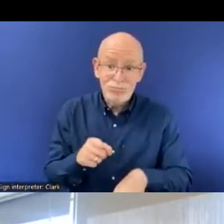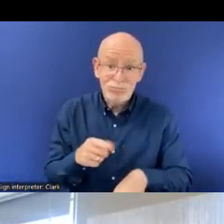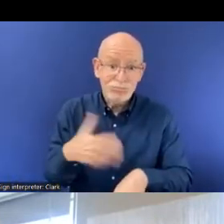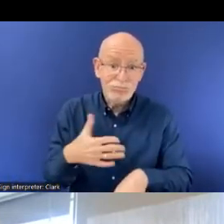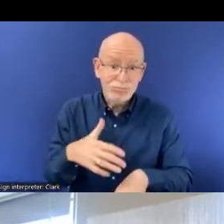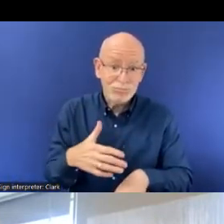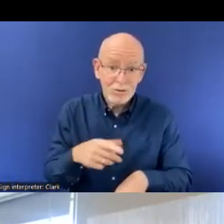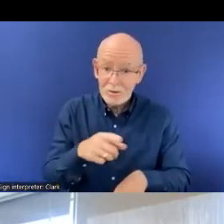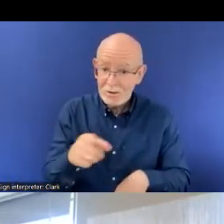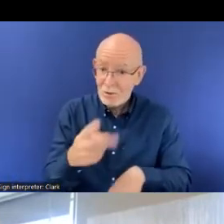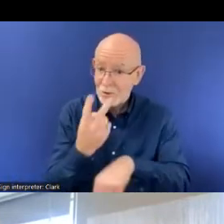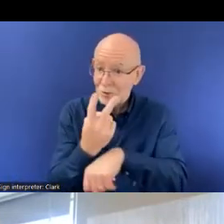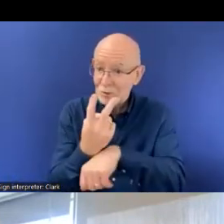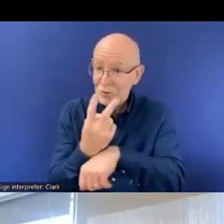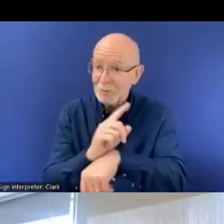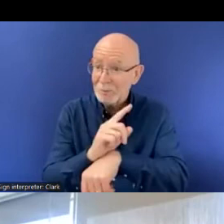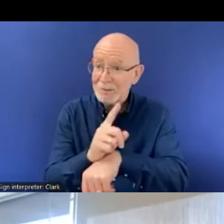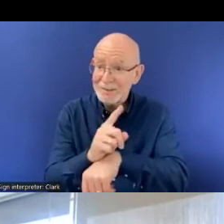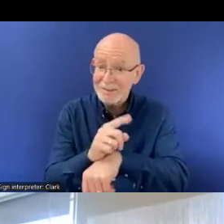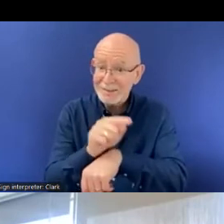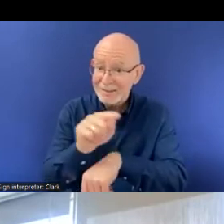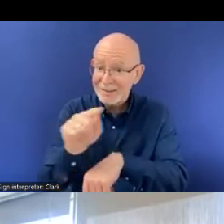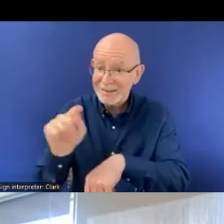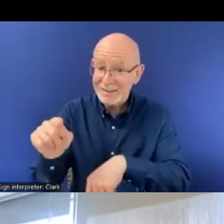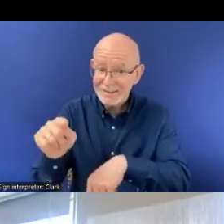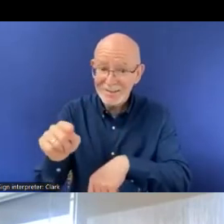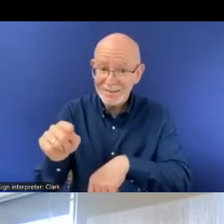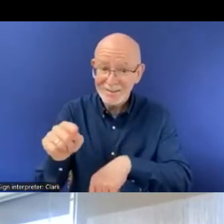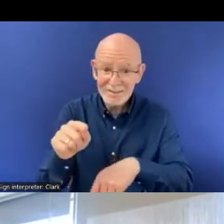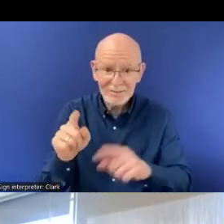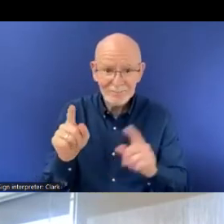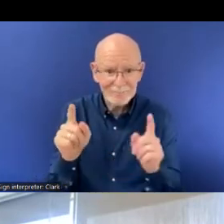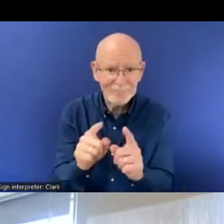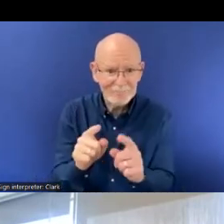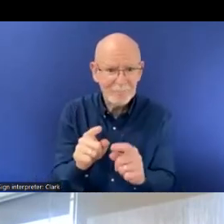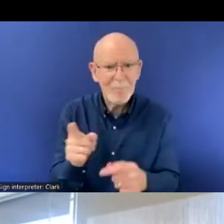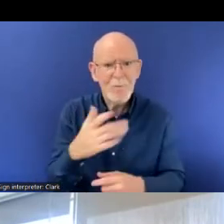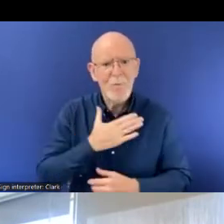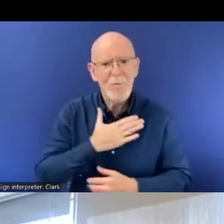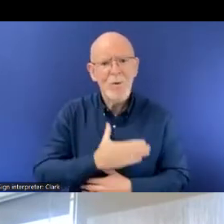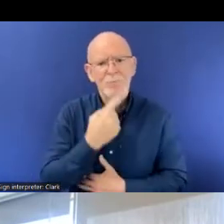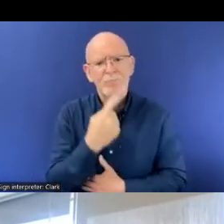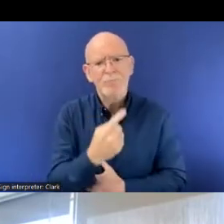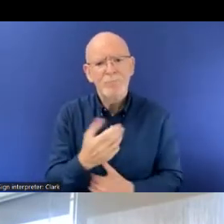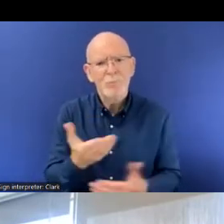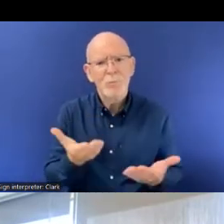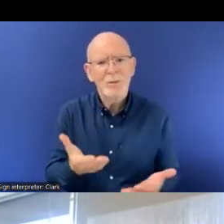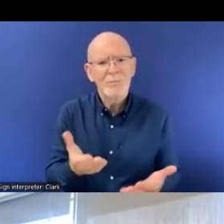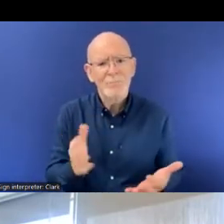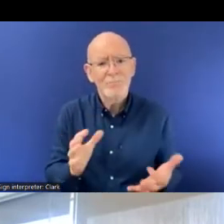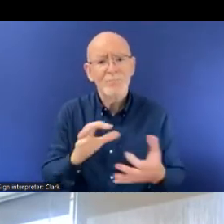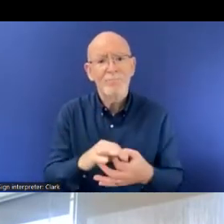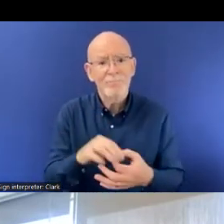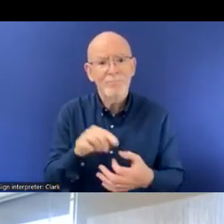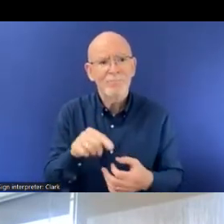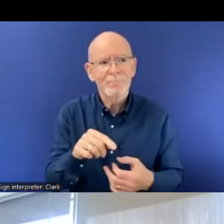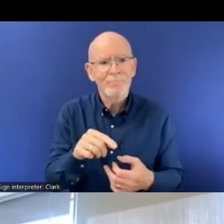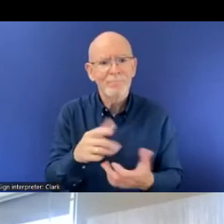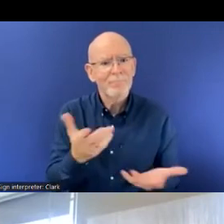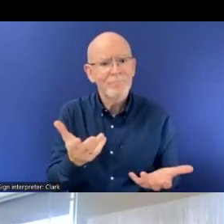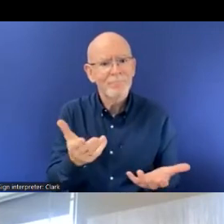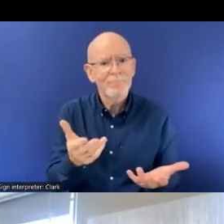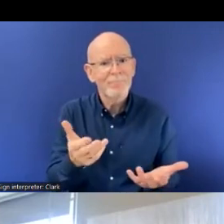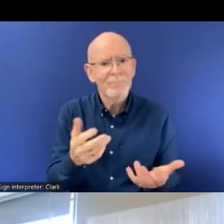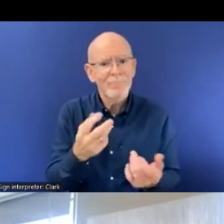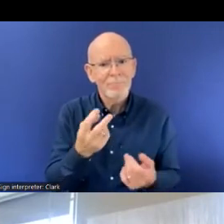it be? Just top of your head, the pithiest answer, because I want to draw everybody in immediately. Priya.